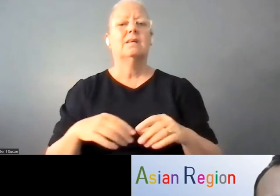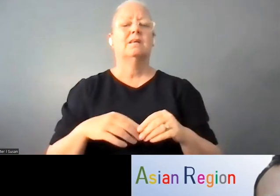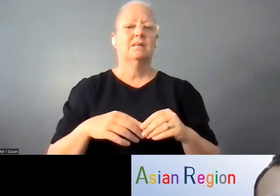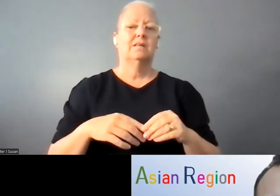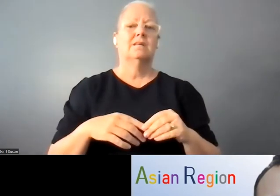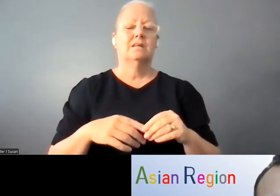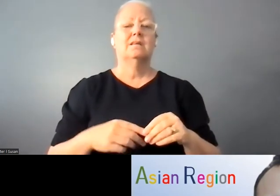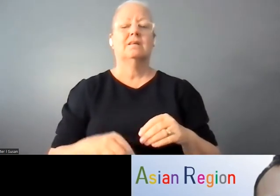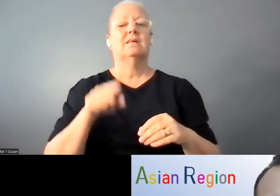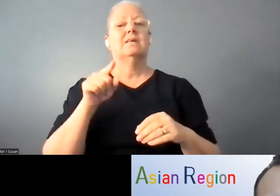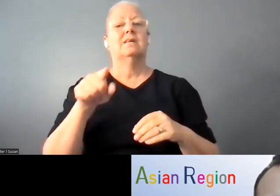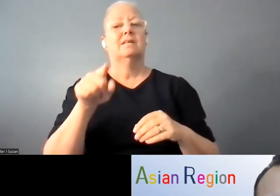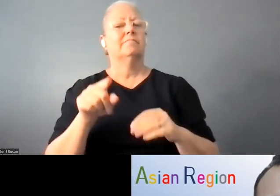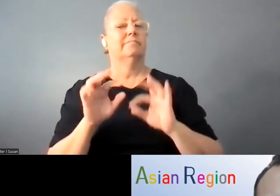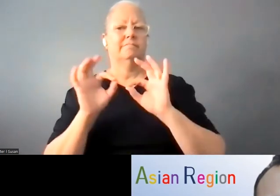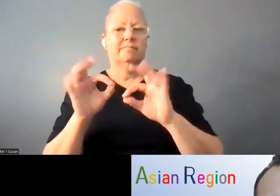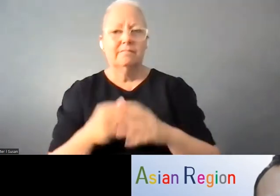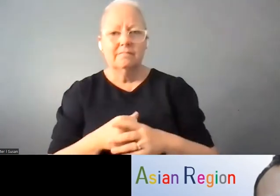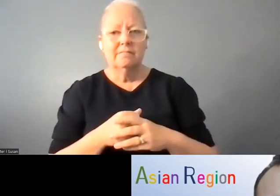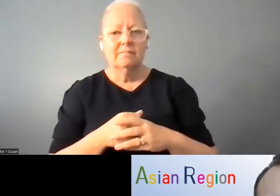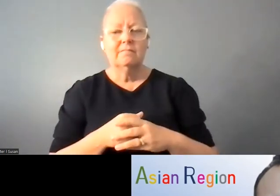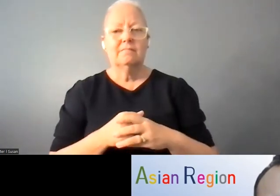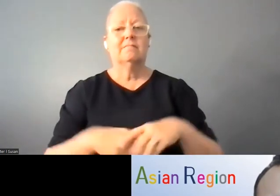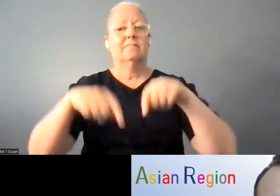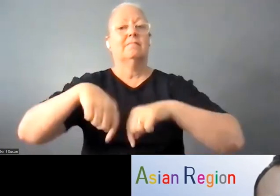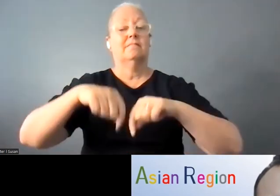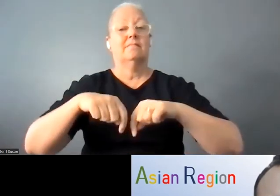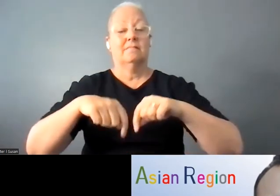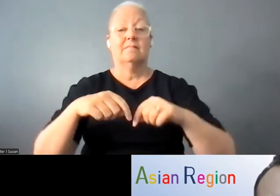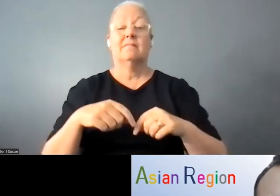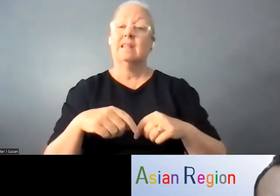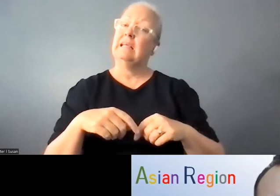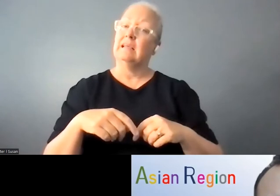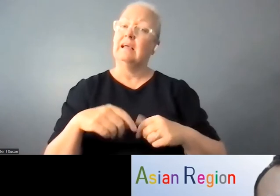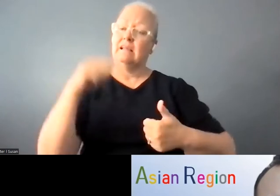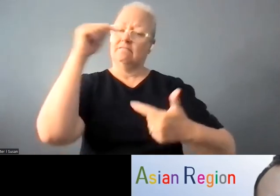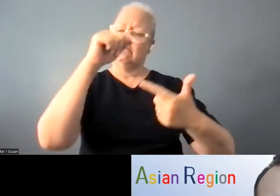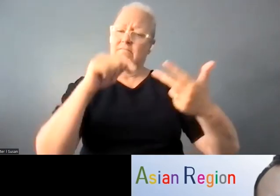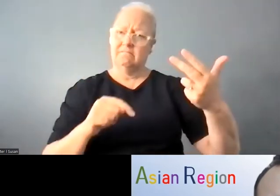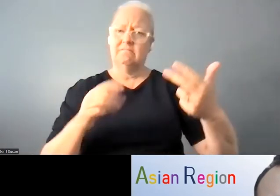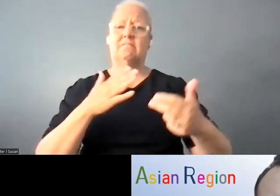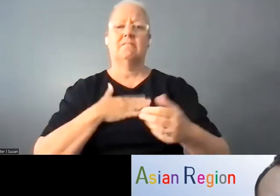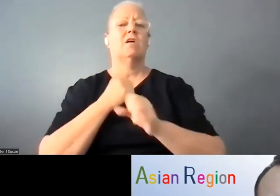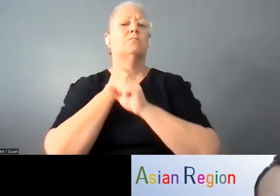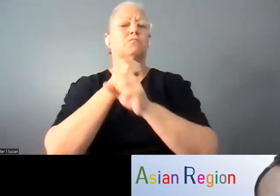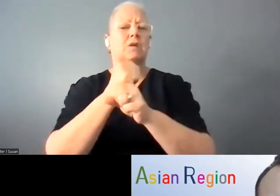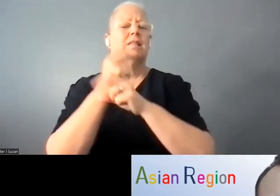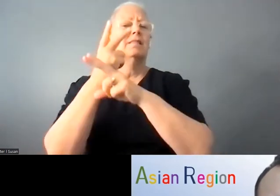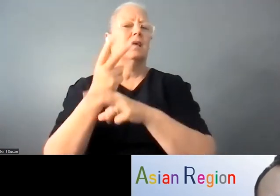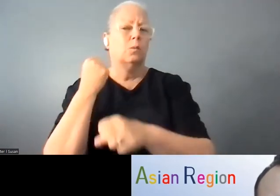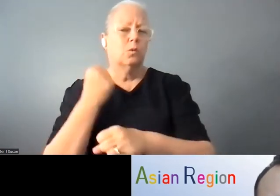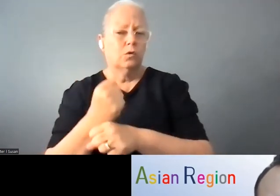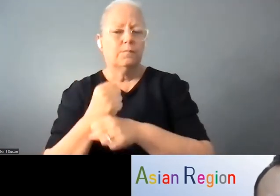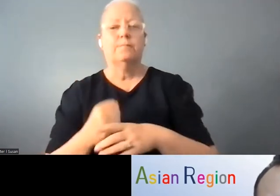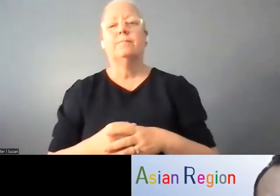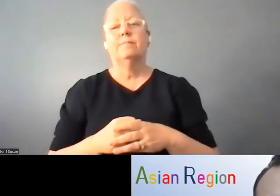their mental well-being. So these are the core pillars of our care and protection work. Along with the direct work that we on the